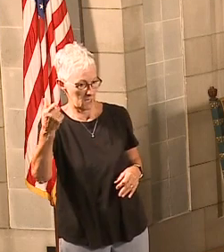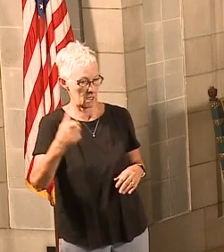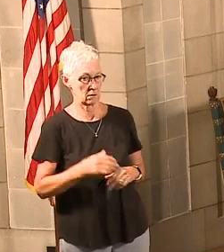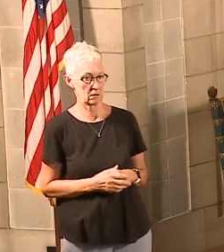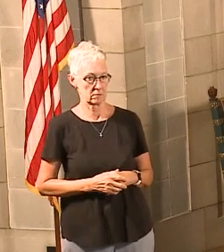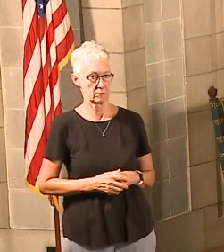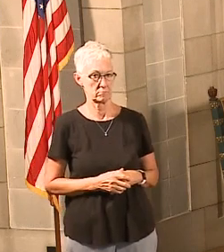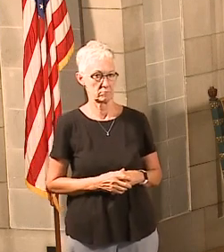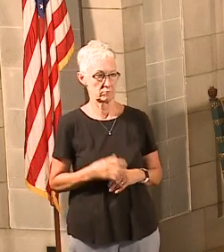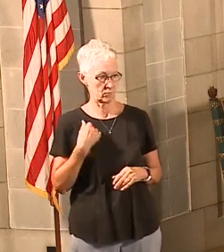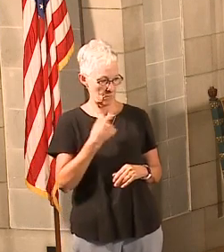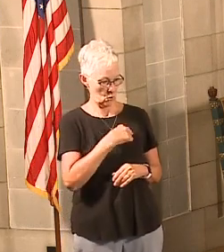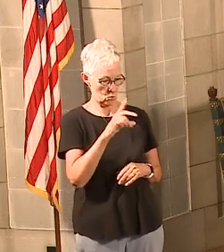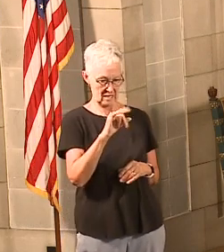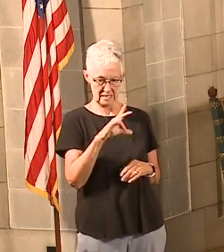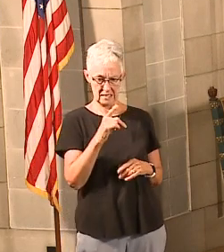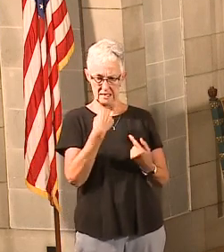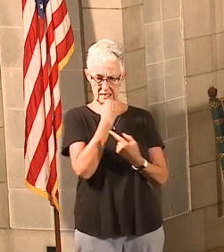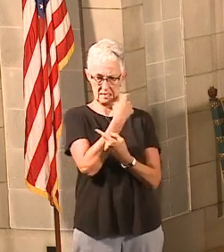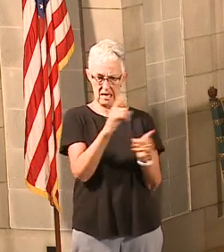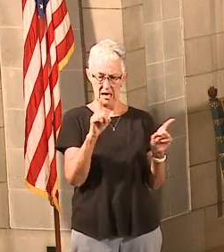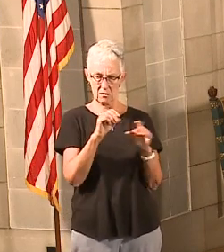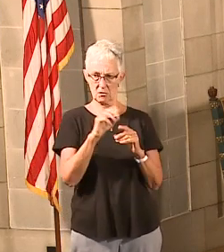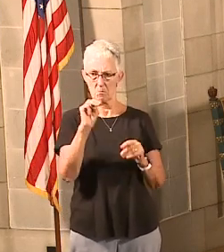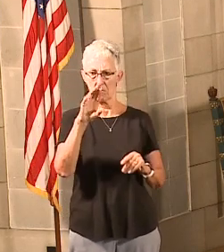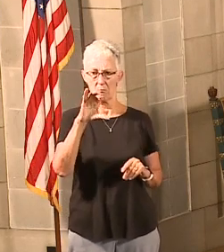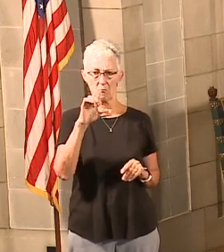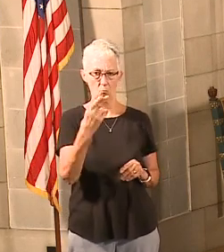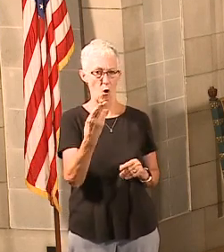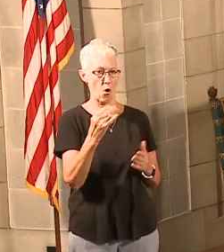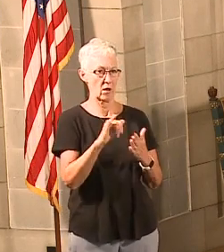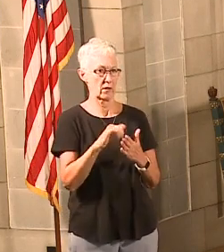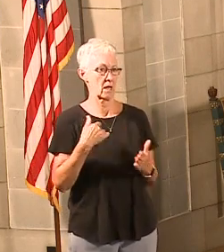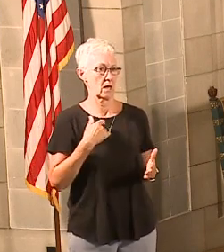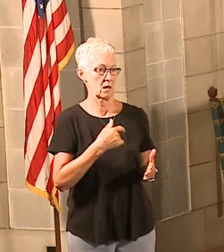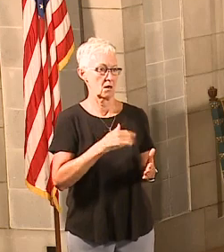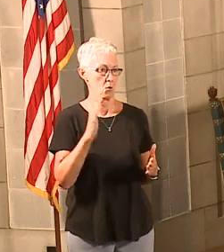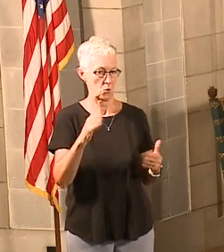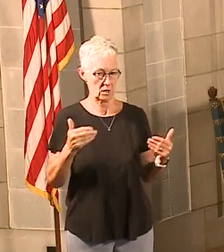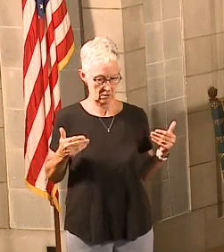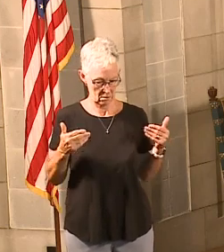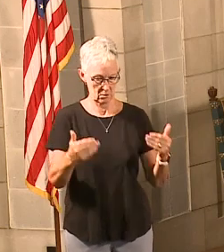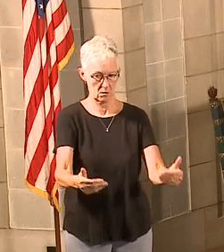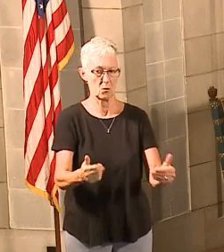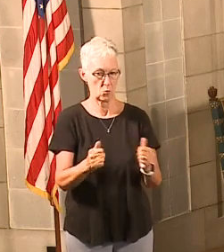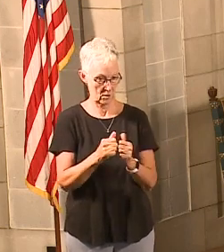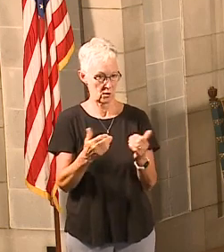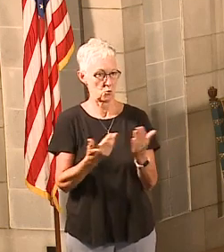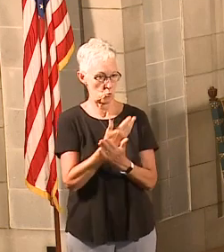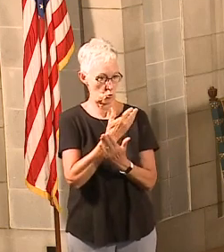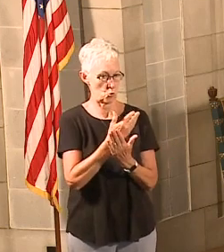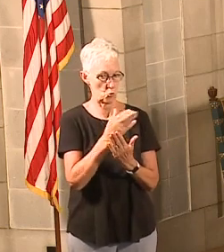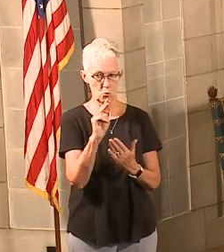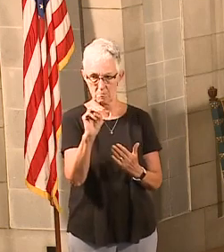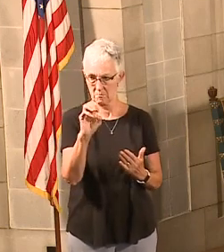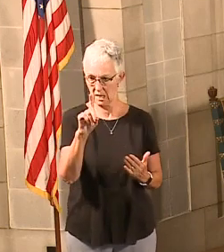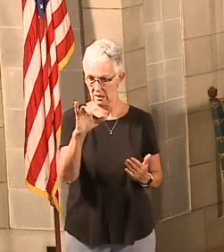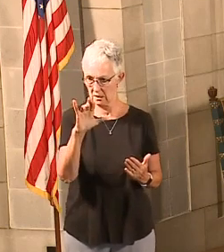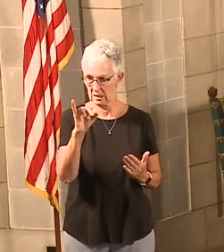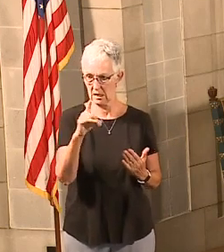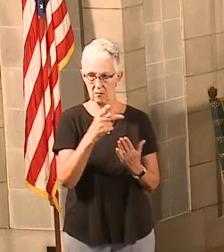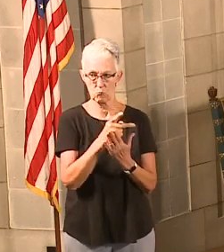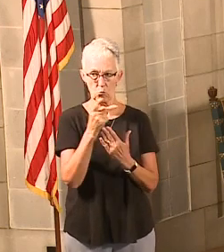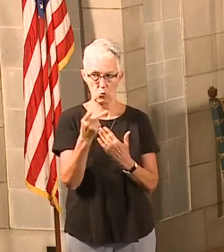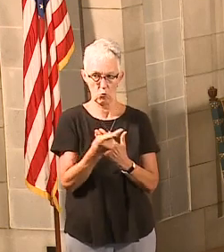back in March that we would be needing to move forward with expansion as planned and then